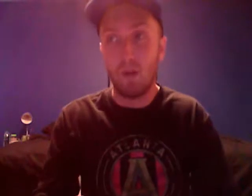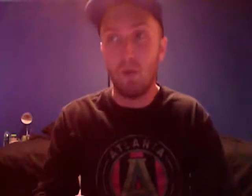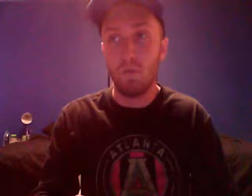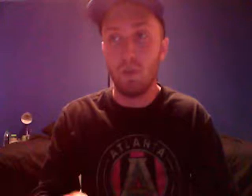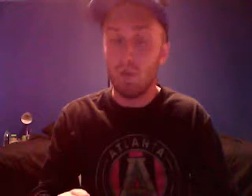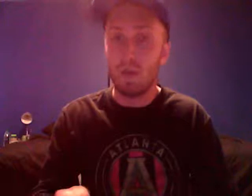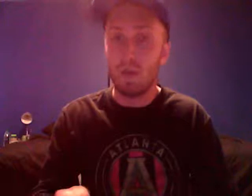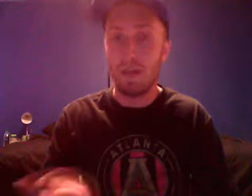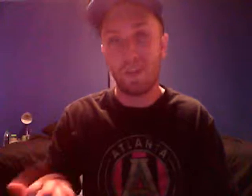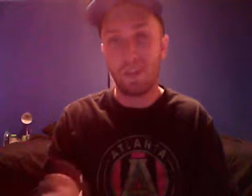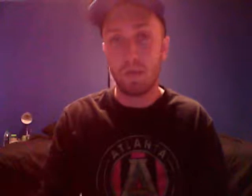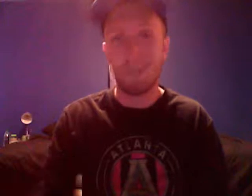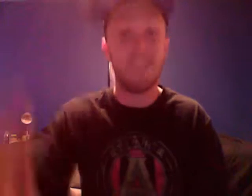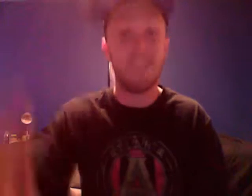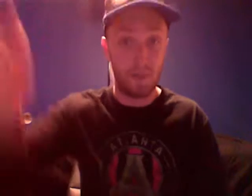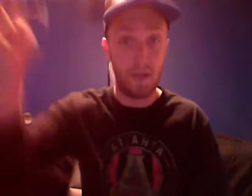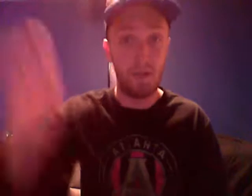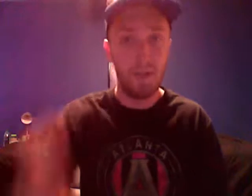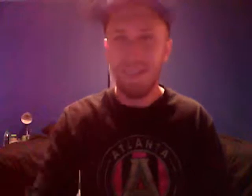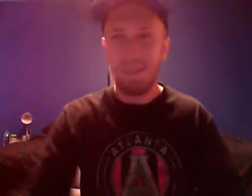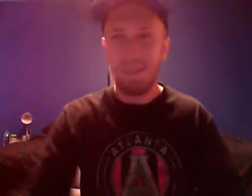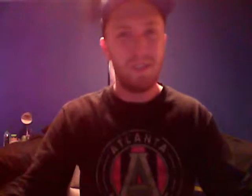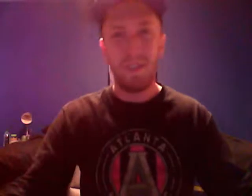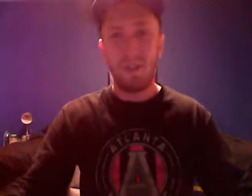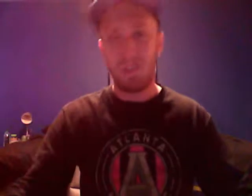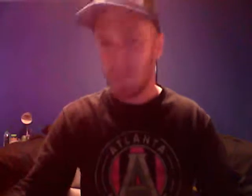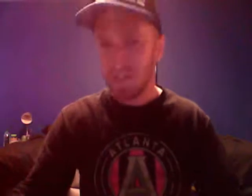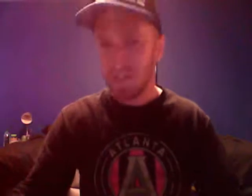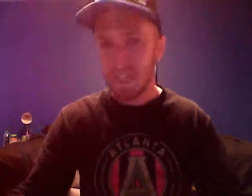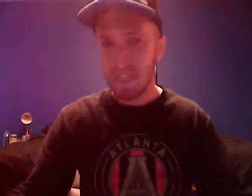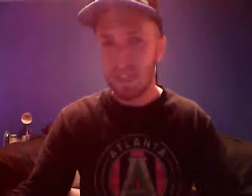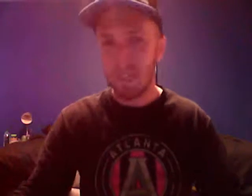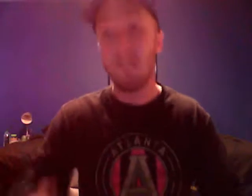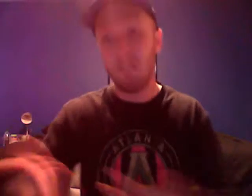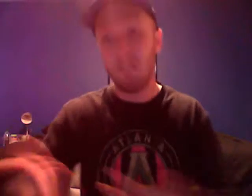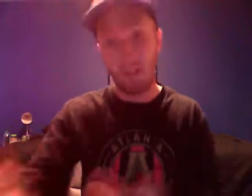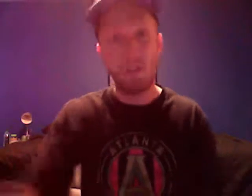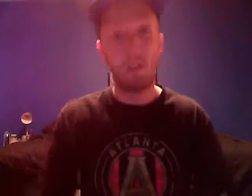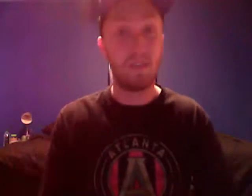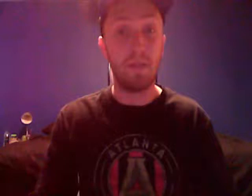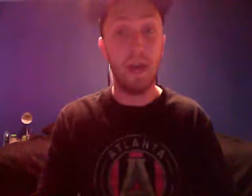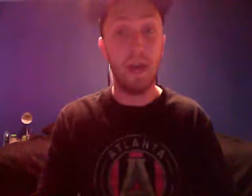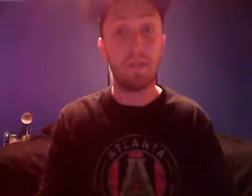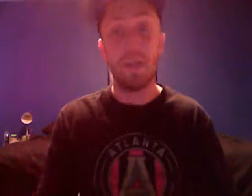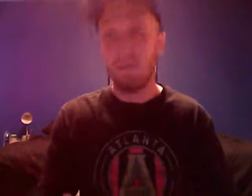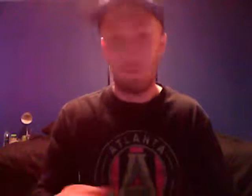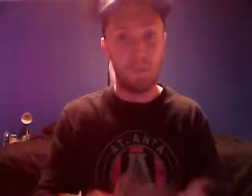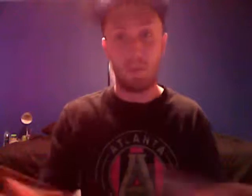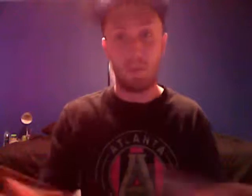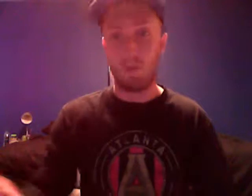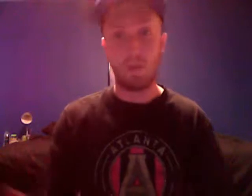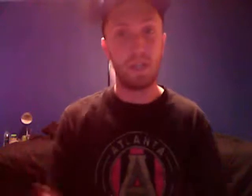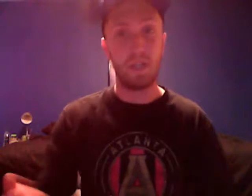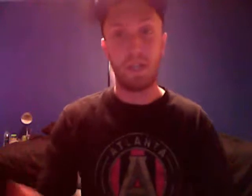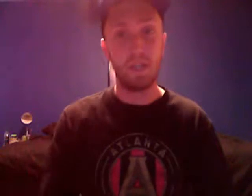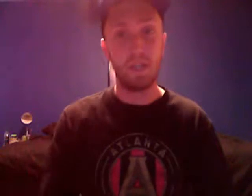oh, you know what? Now that I think about it, it's a foul. Seriously? Later on, same half. Collision comes in. I